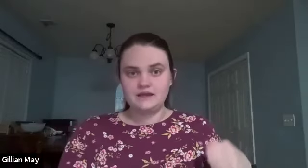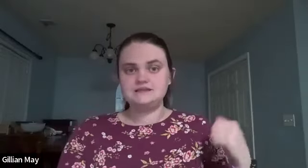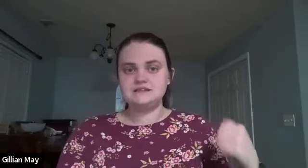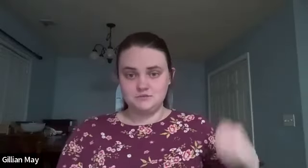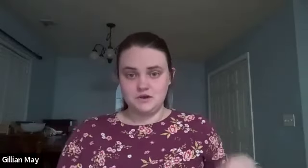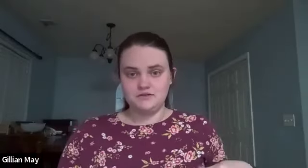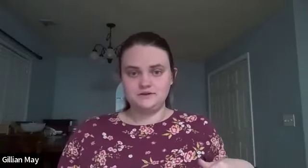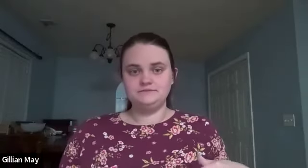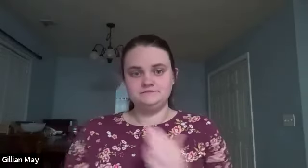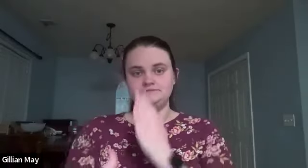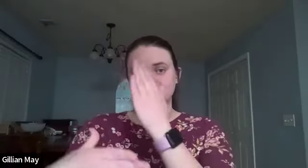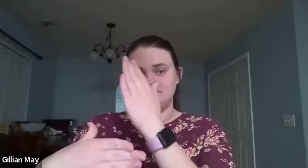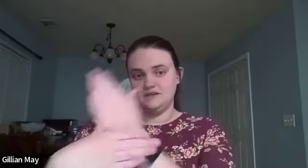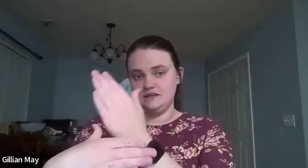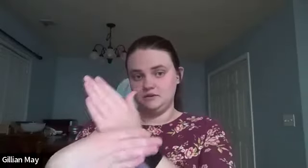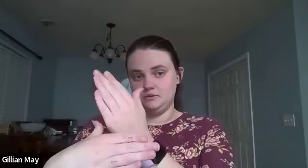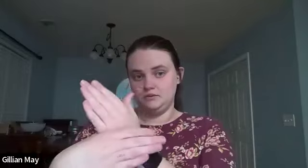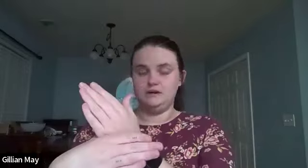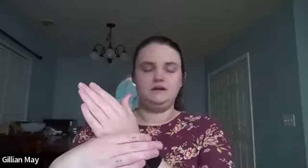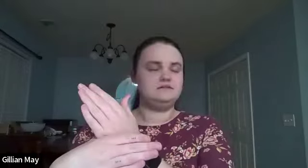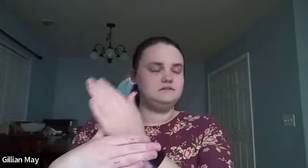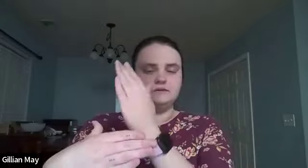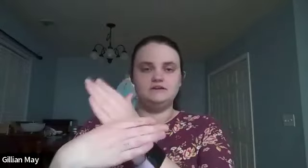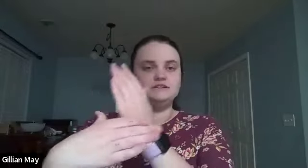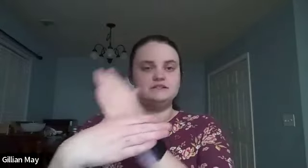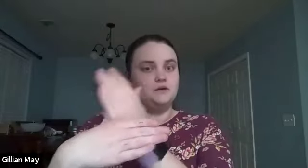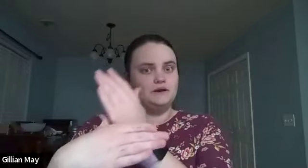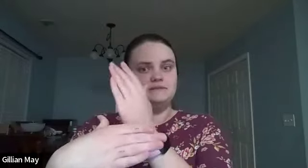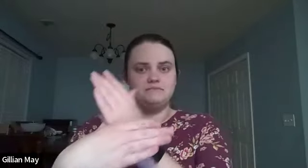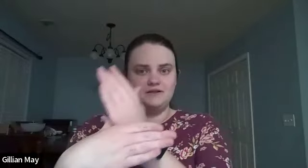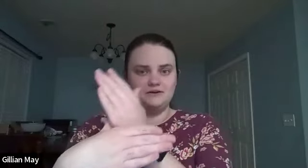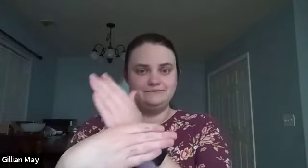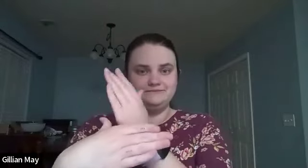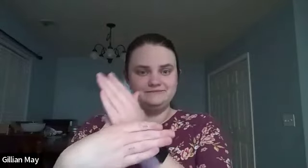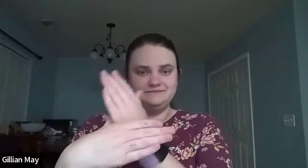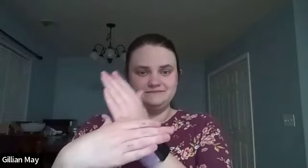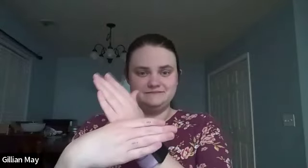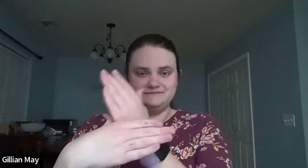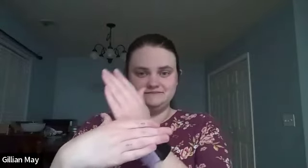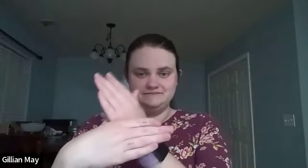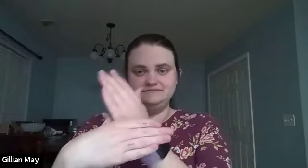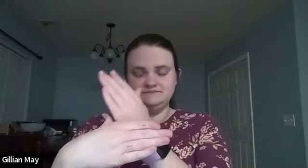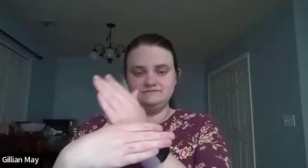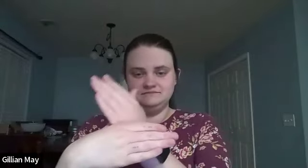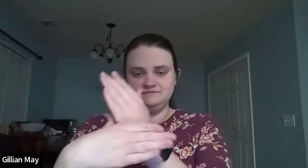Annoy / bother. Ignore. My goodness. Annoy, bother. And